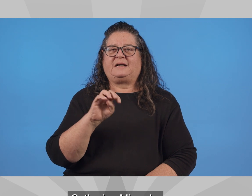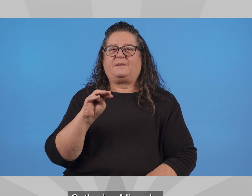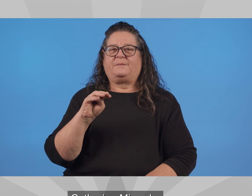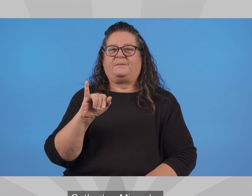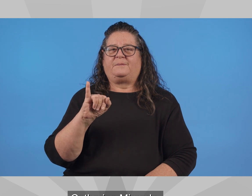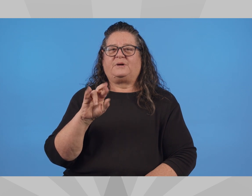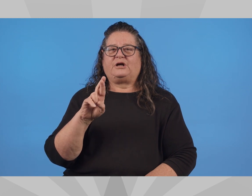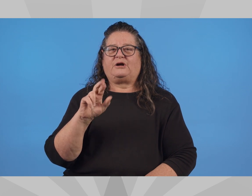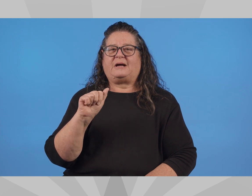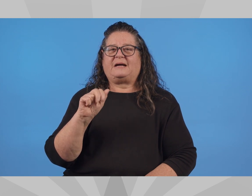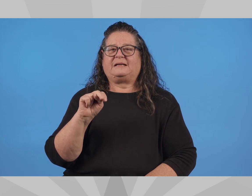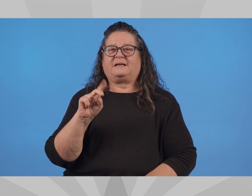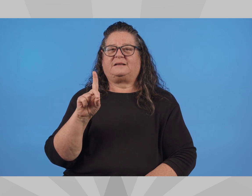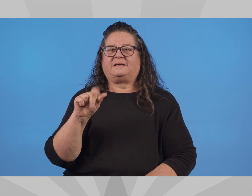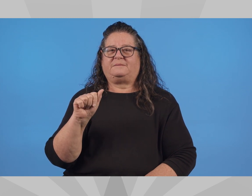Catherine Miranda.